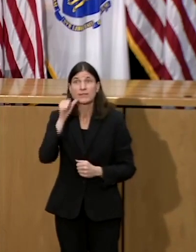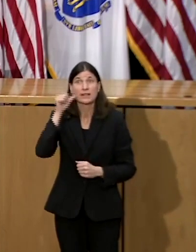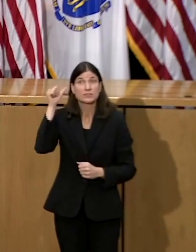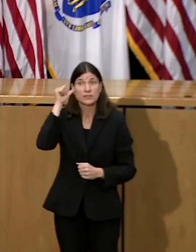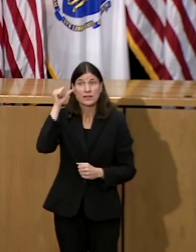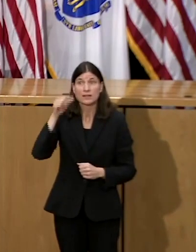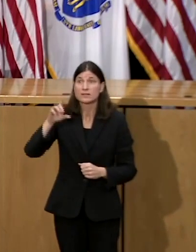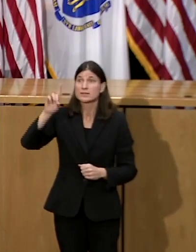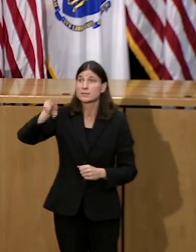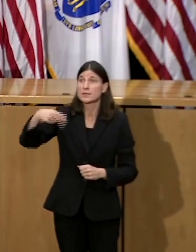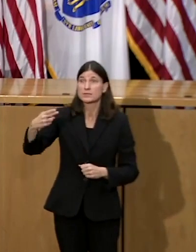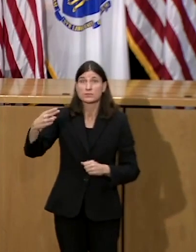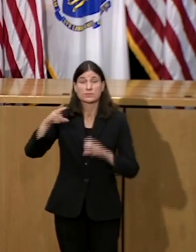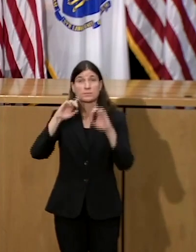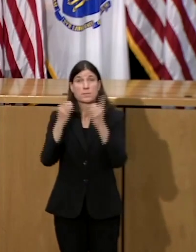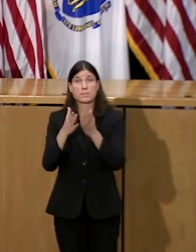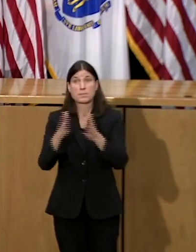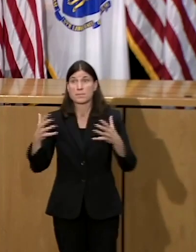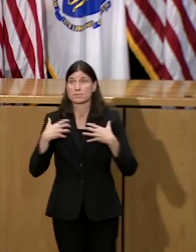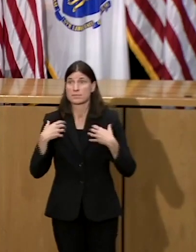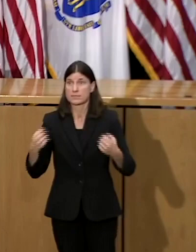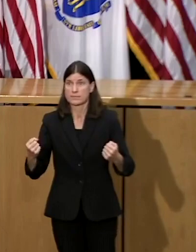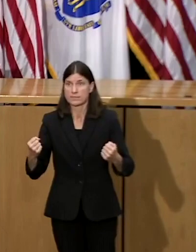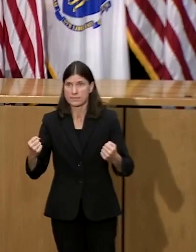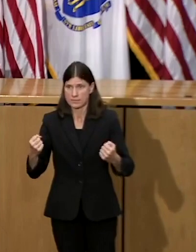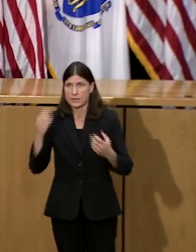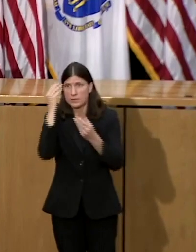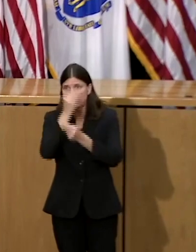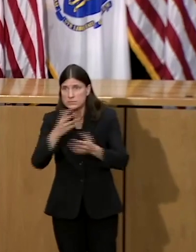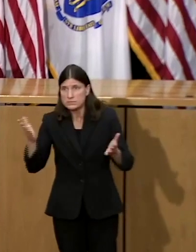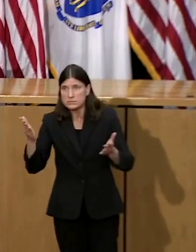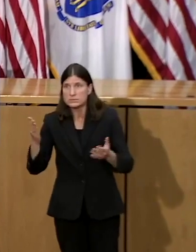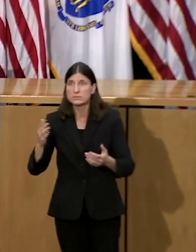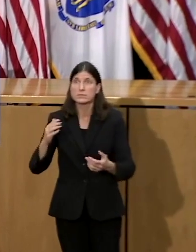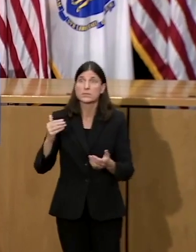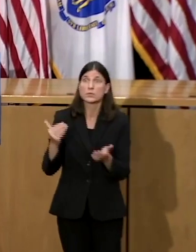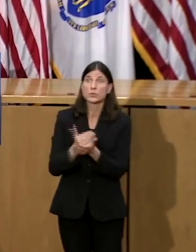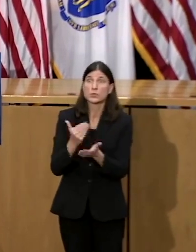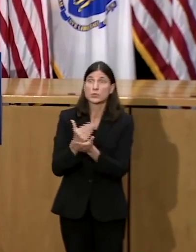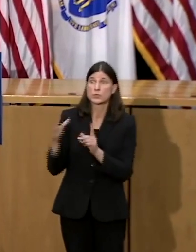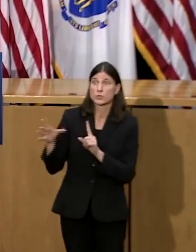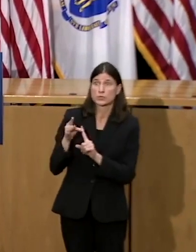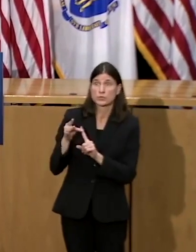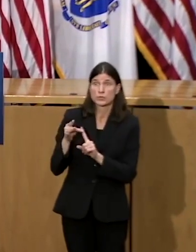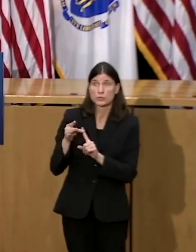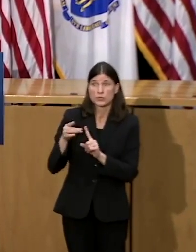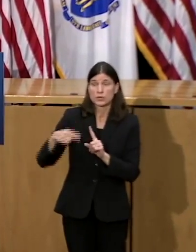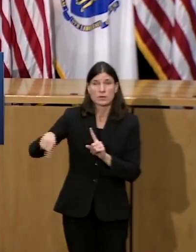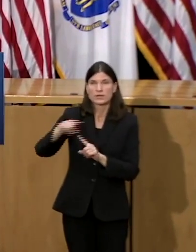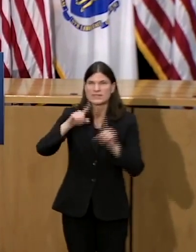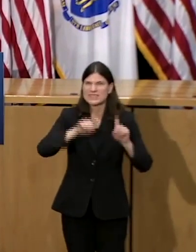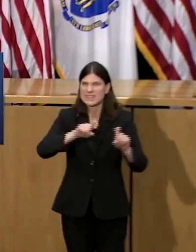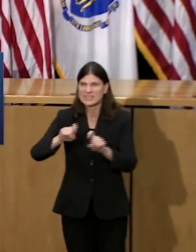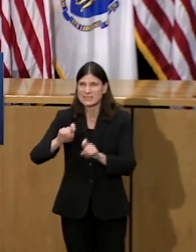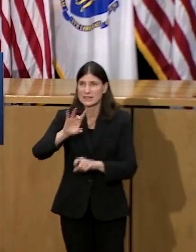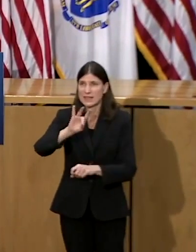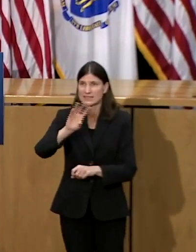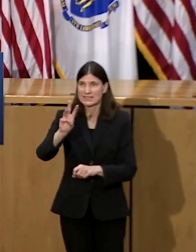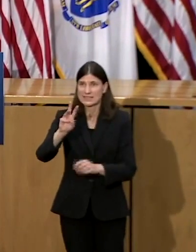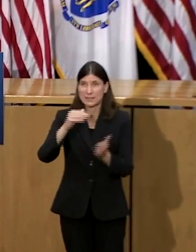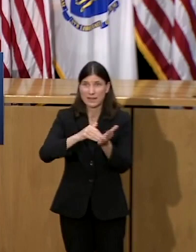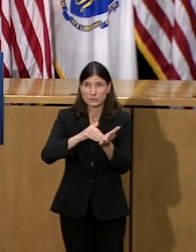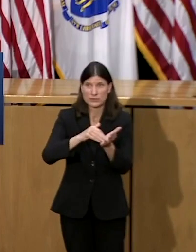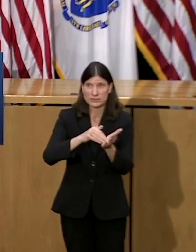reported over 86,000 new COVID-19 tests and around 1,700 new cases.